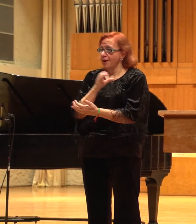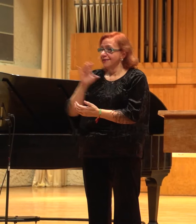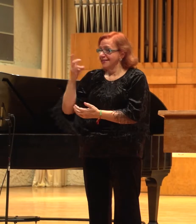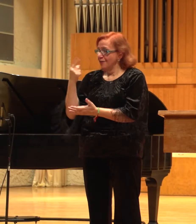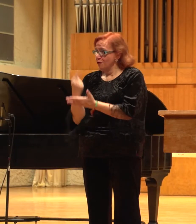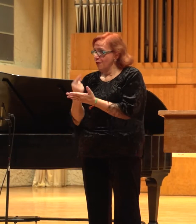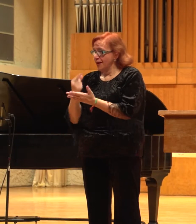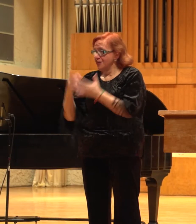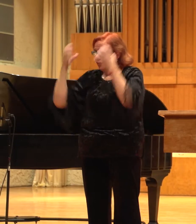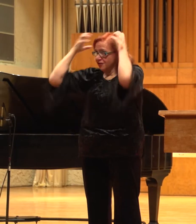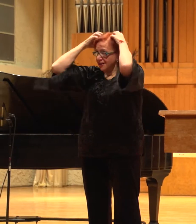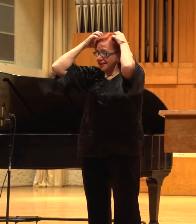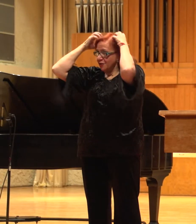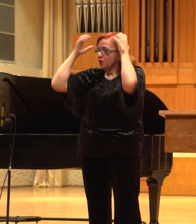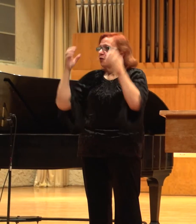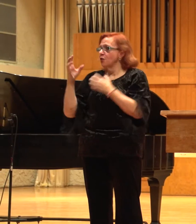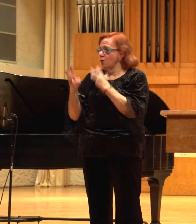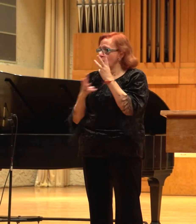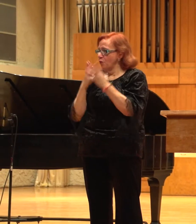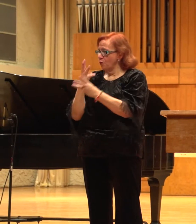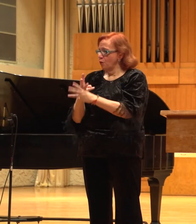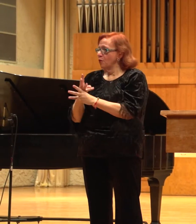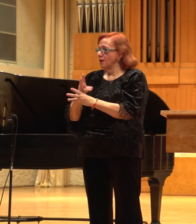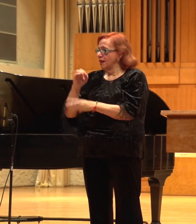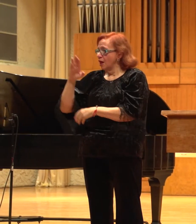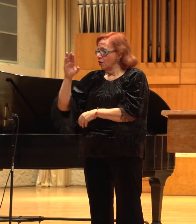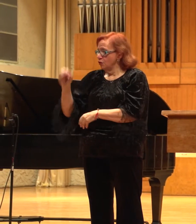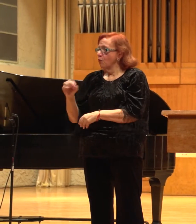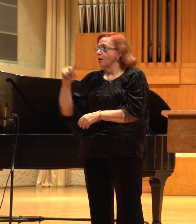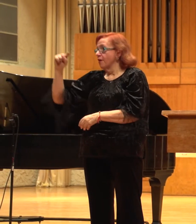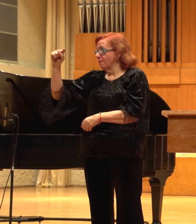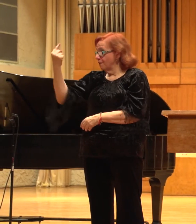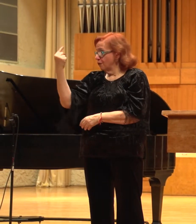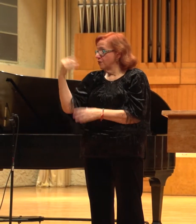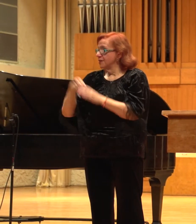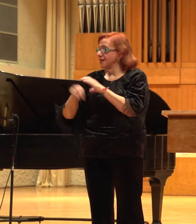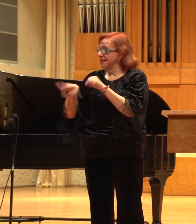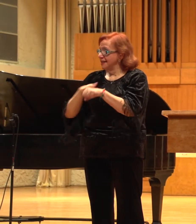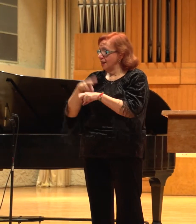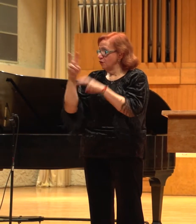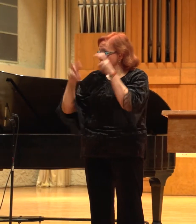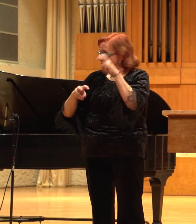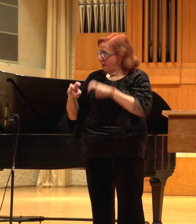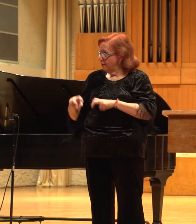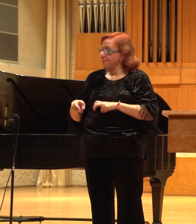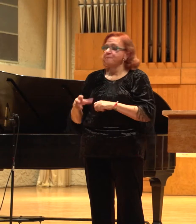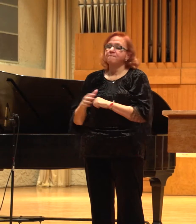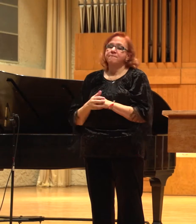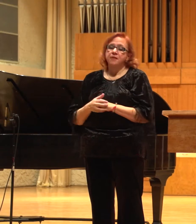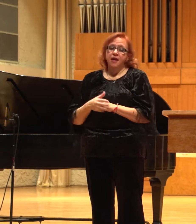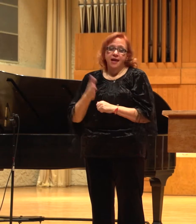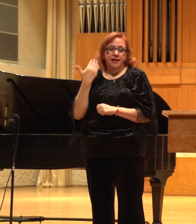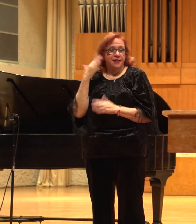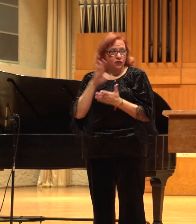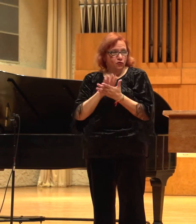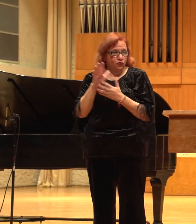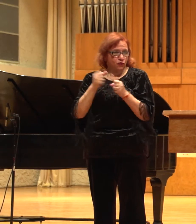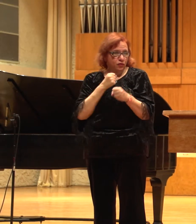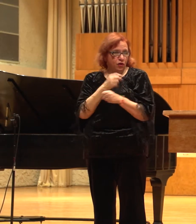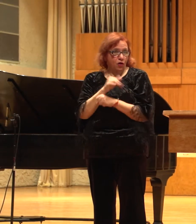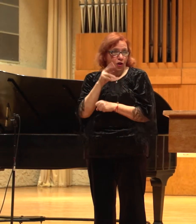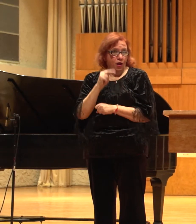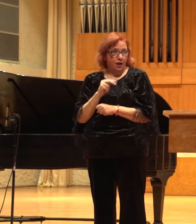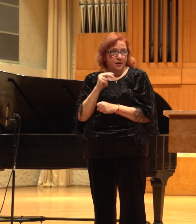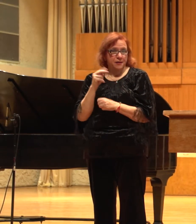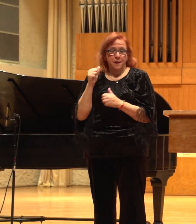World in Orlando, where the choir placed first in the national competition. Last school year, Austin played Ernie